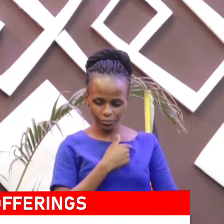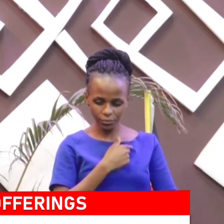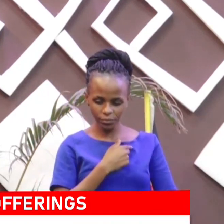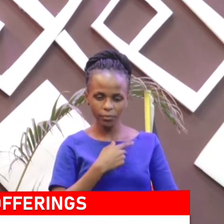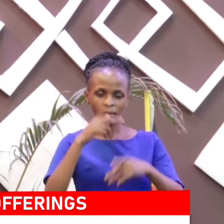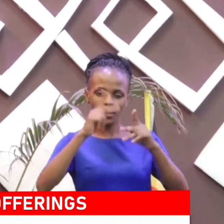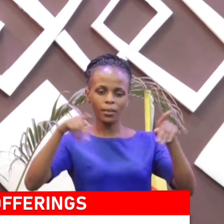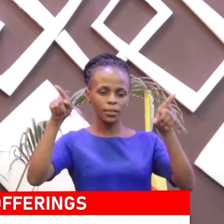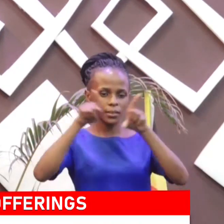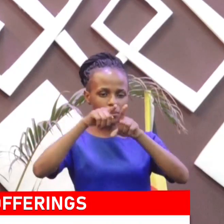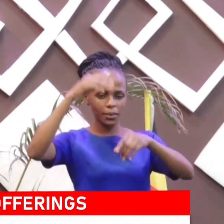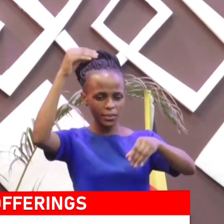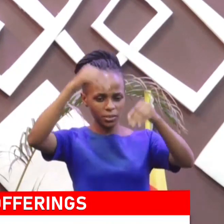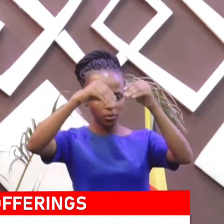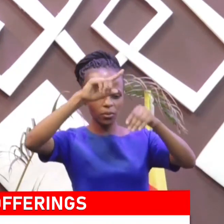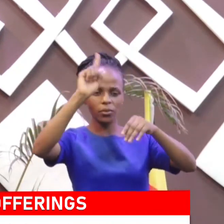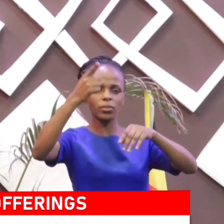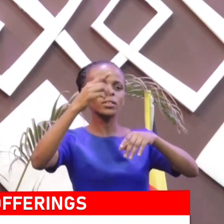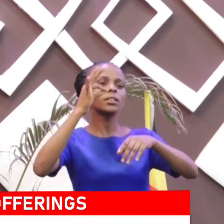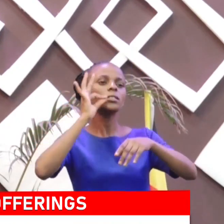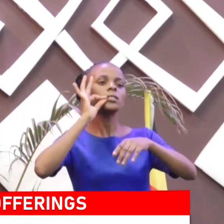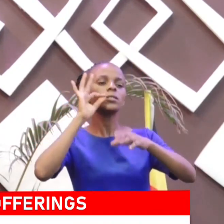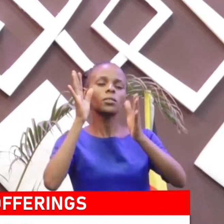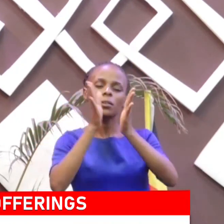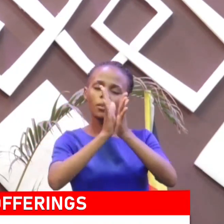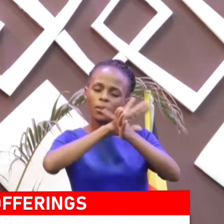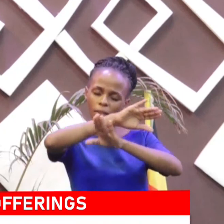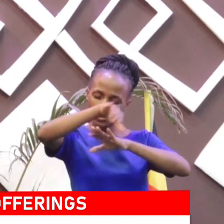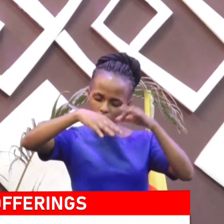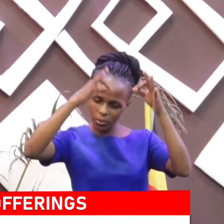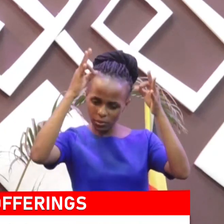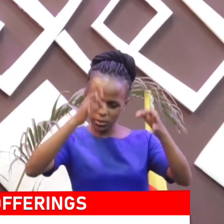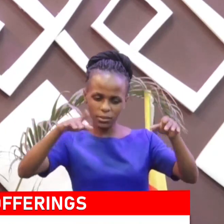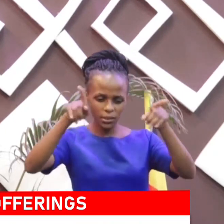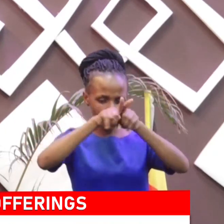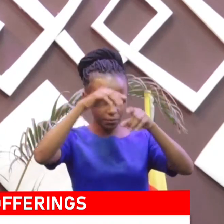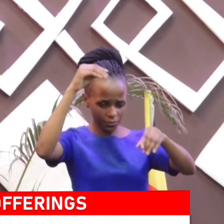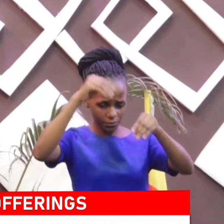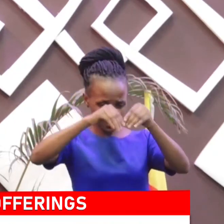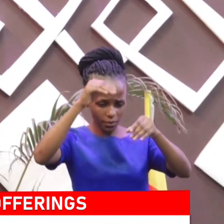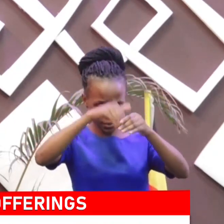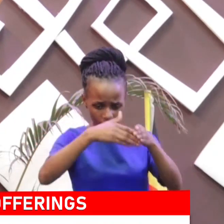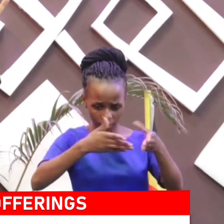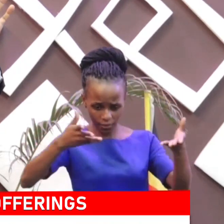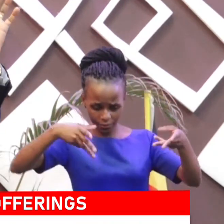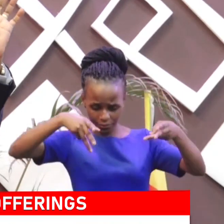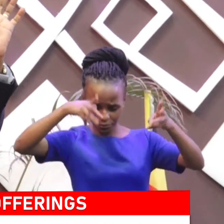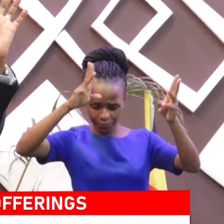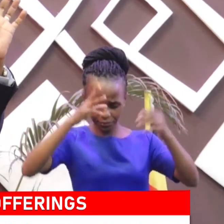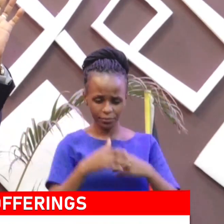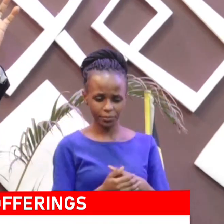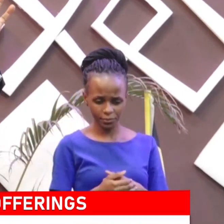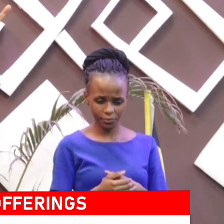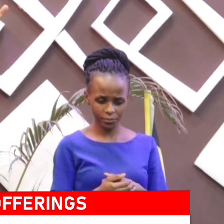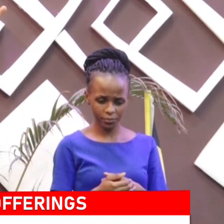to provide for us. As your people give in the tithe, the first fruits, and all kinds